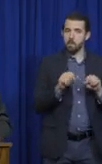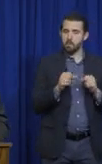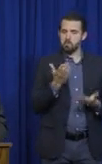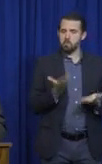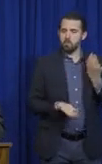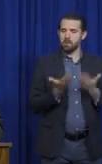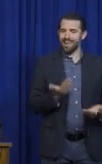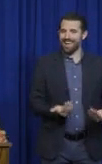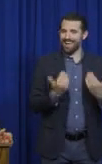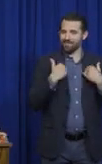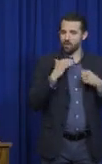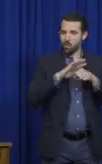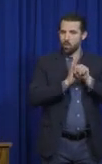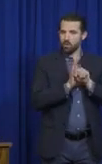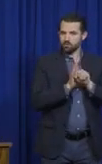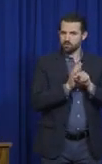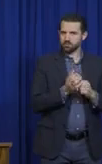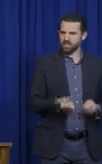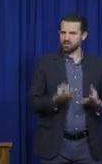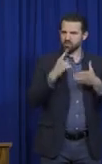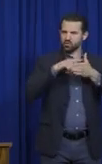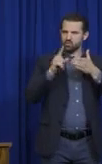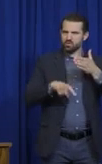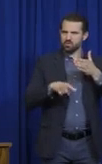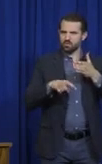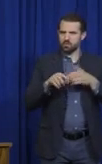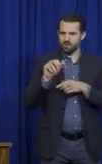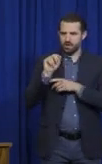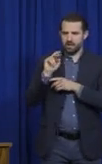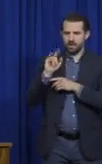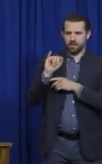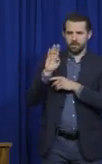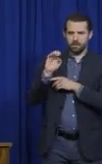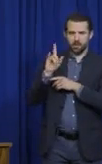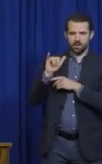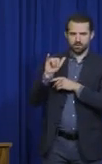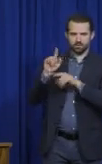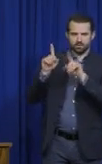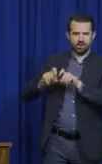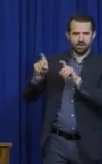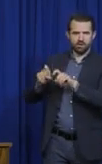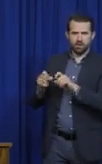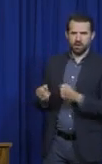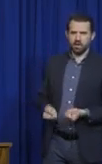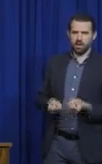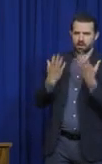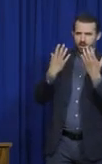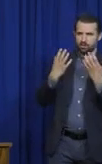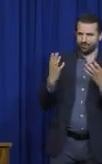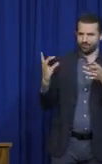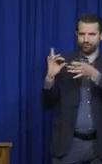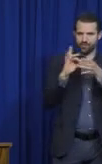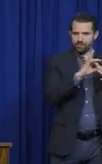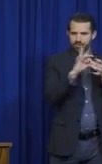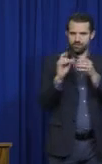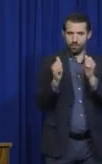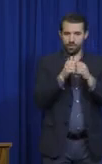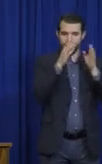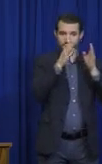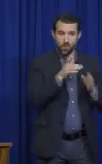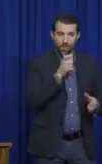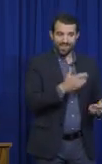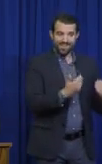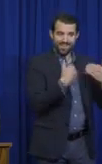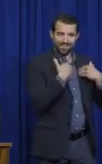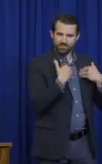And I'll let you go. Yep, you bet. No problem at all. So as of right now, today, Steve, there are of the 1,095 cases in